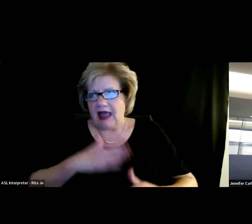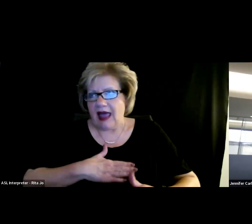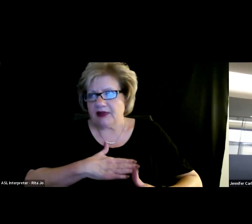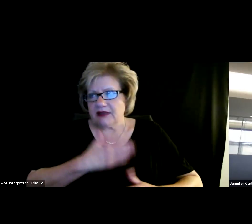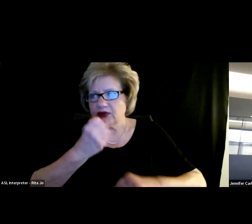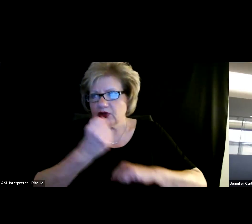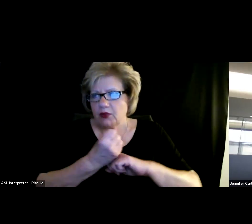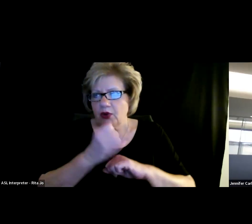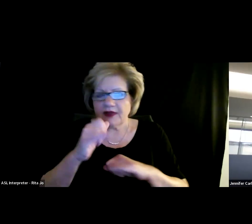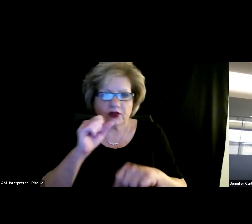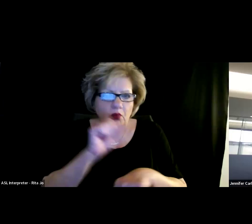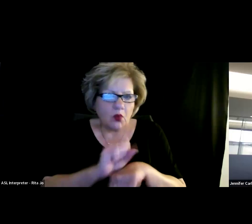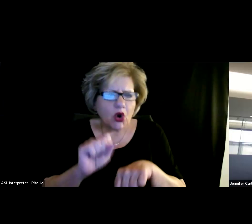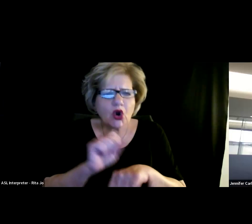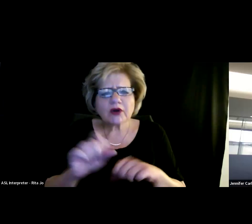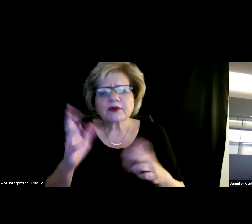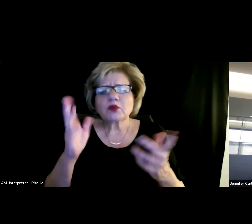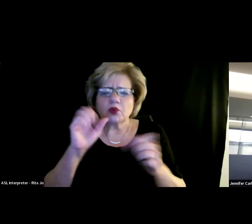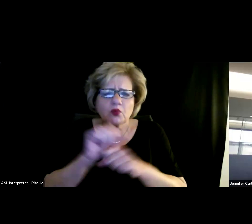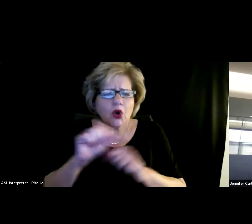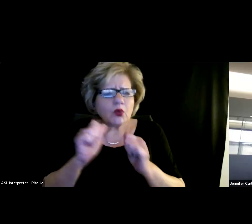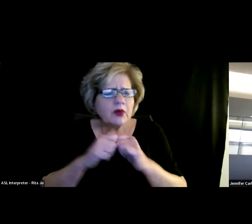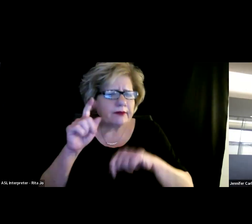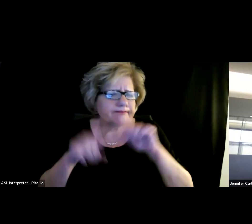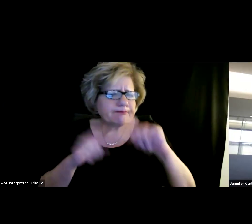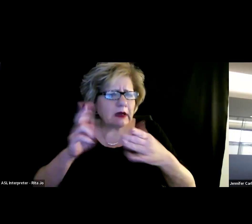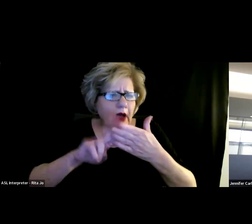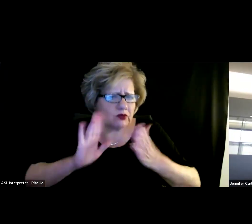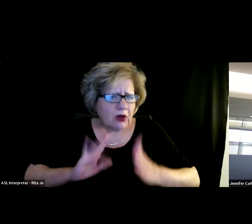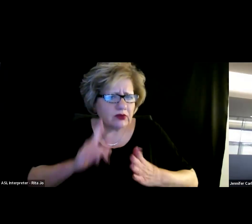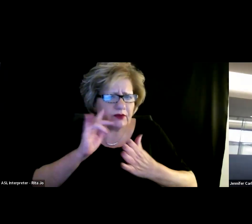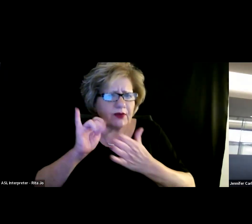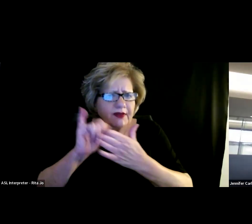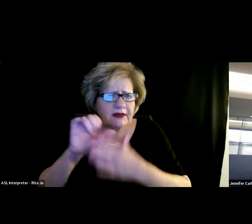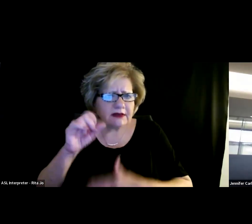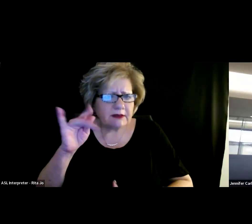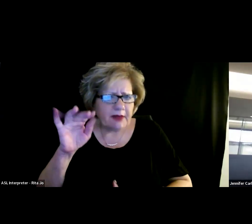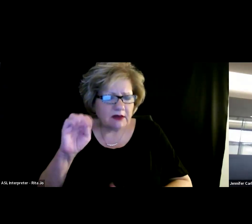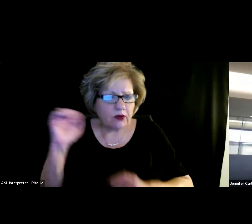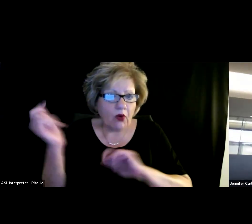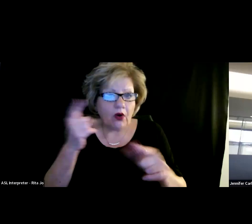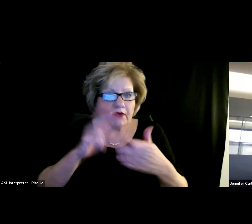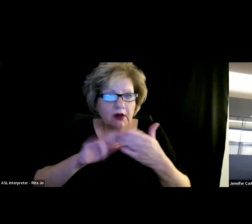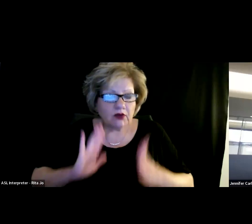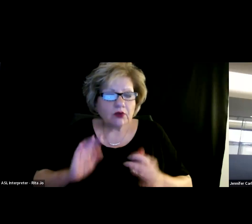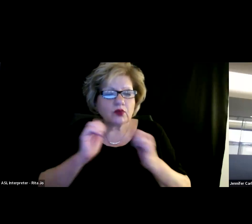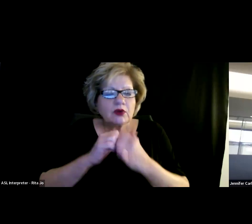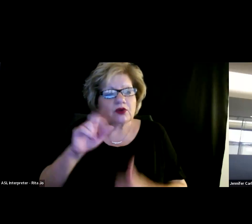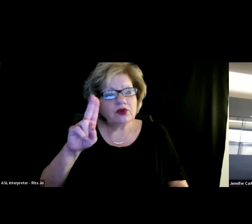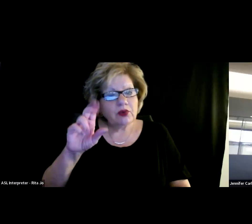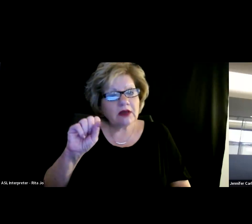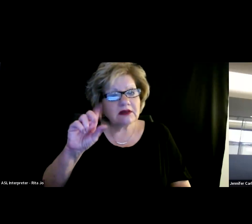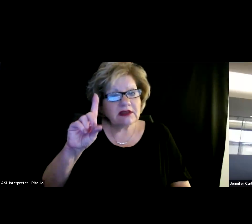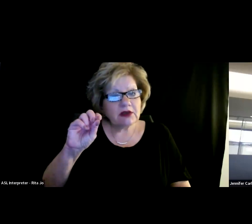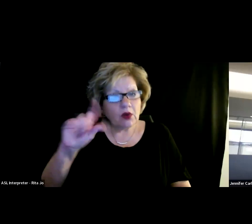with a number of other contractors in the space, and all of the contractors for the U.S. Department of Labor have the capacity to support this. So this is